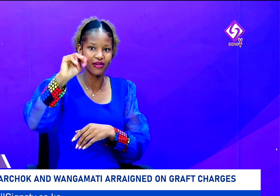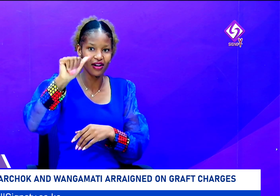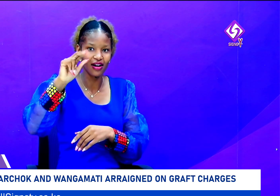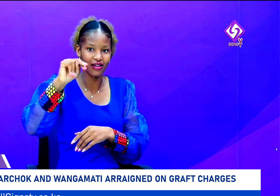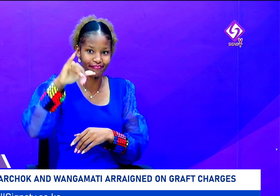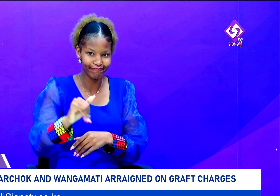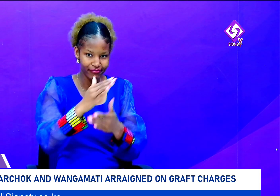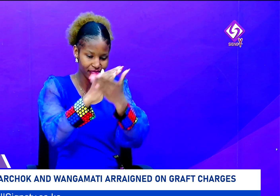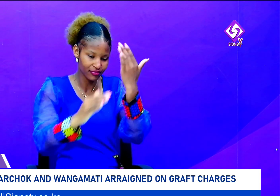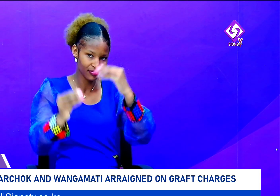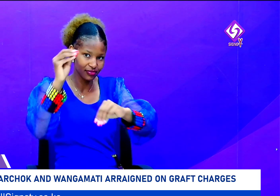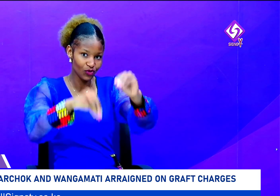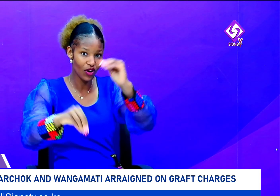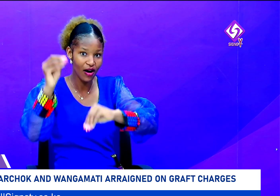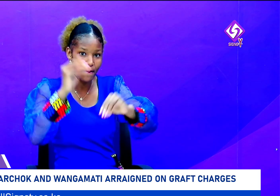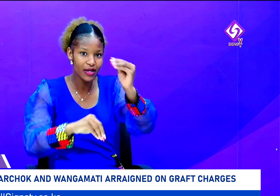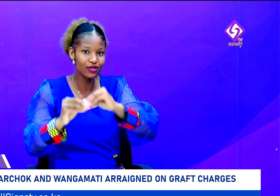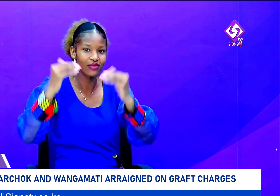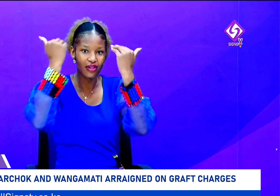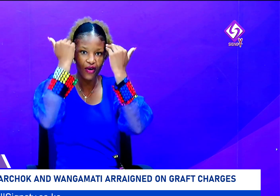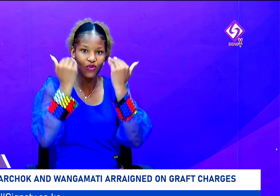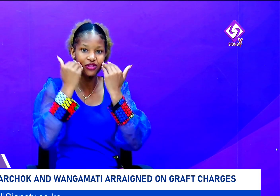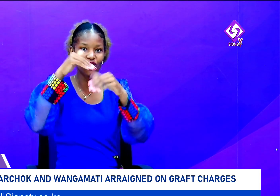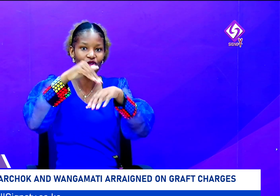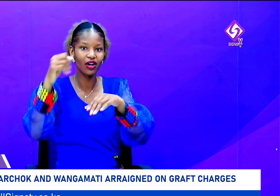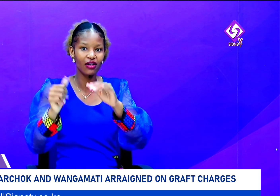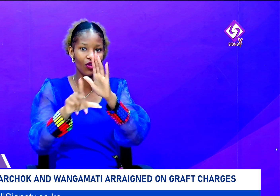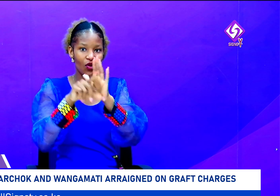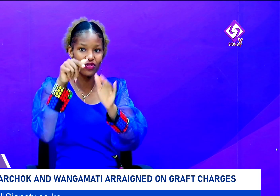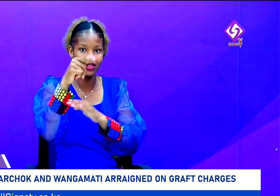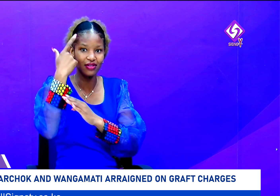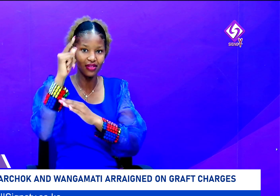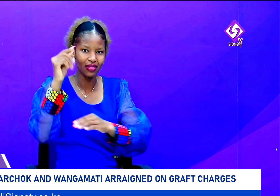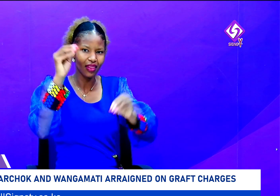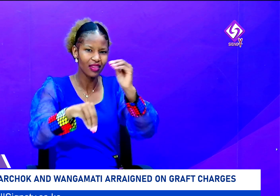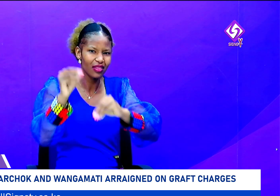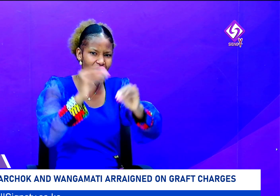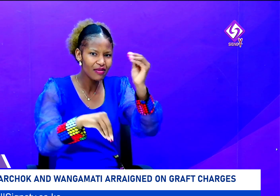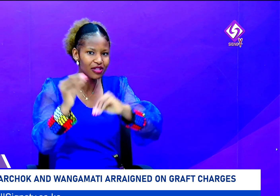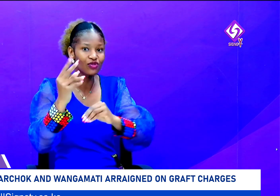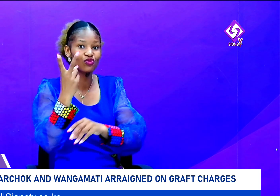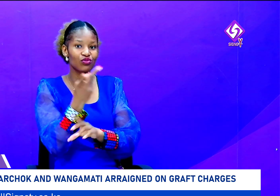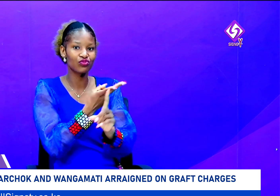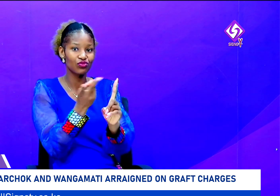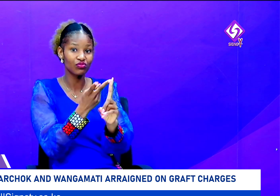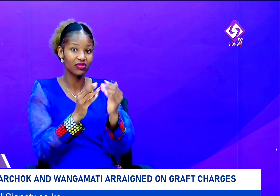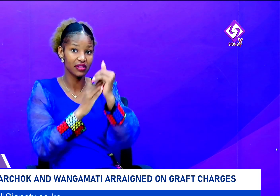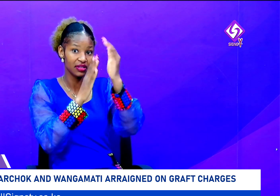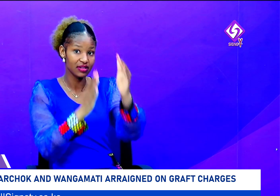Wangamati were arraigned on Tuesday at the Milimani Anti-Corruption Court on allegations of